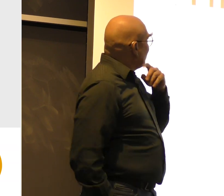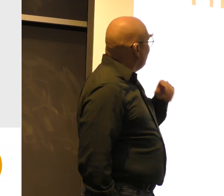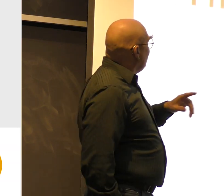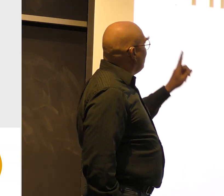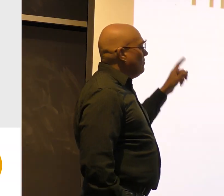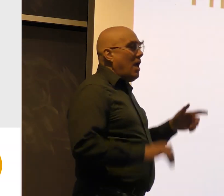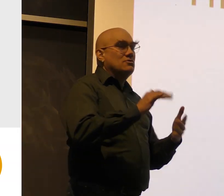Okay.